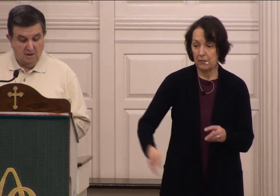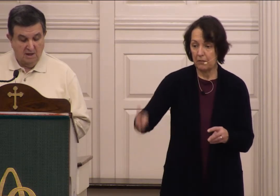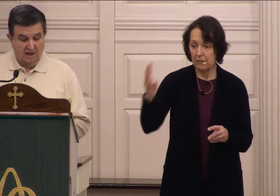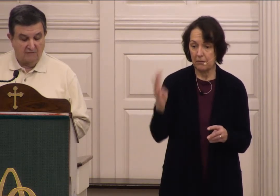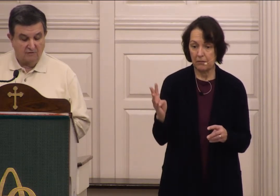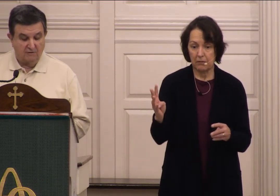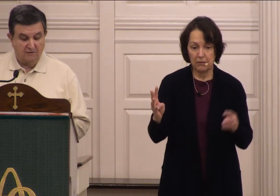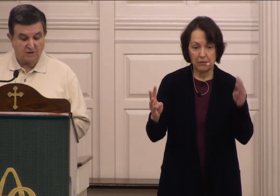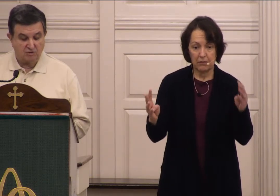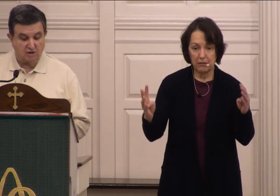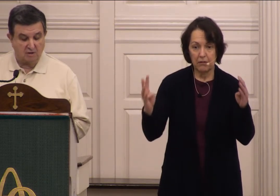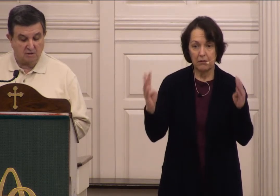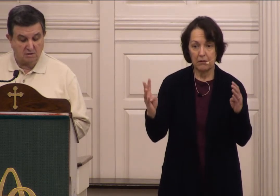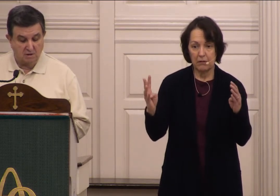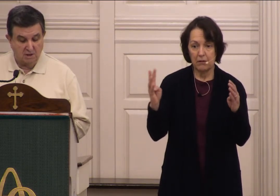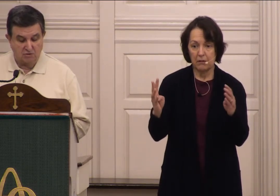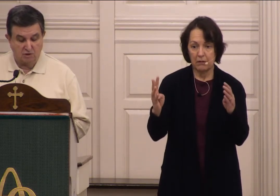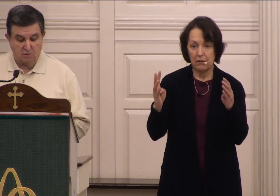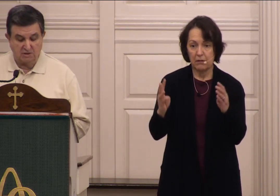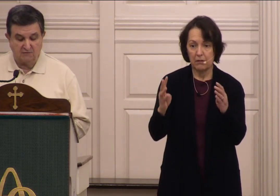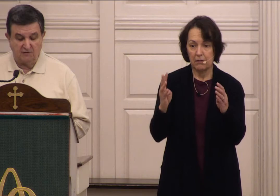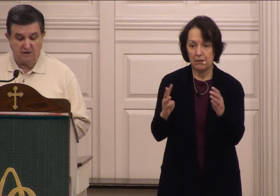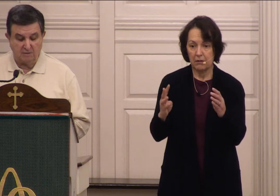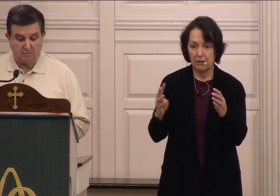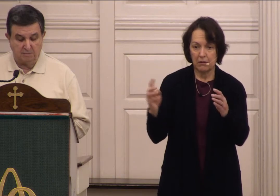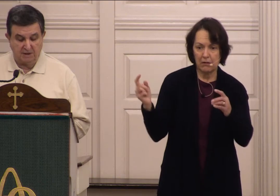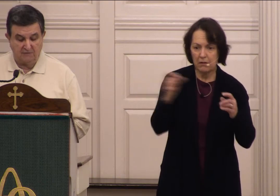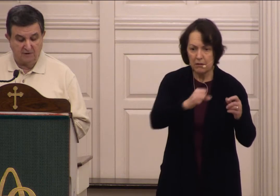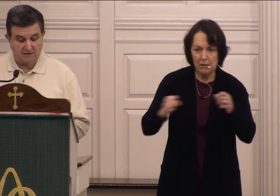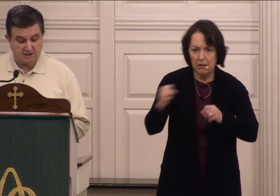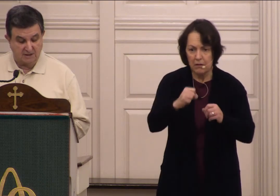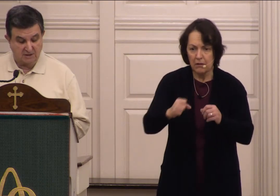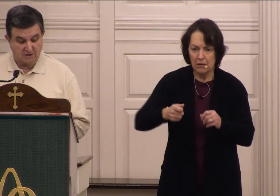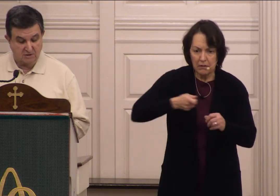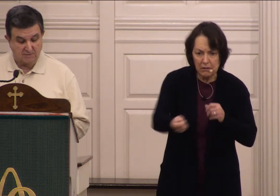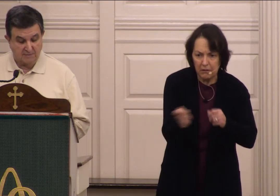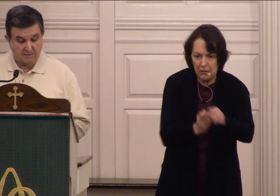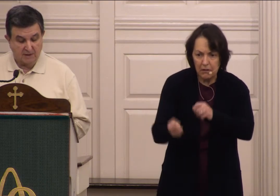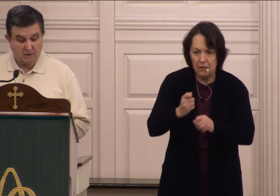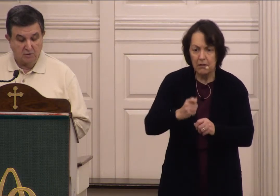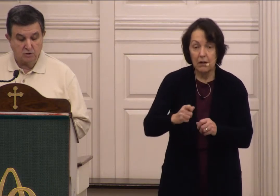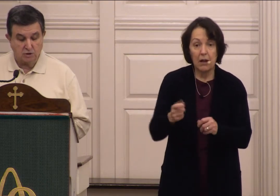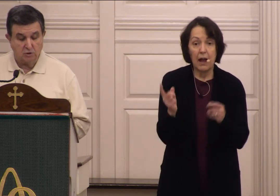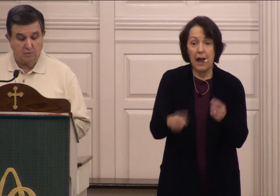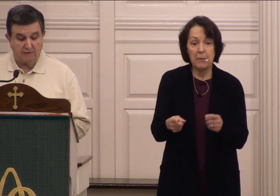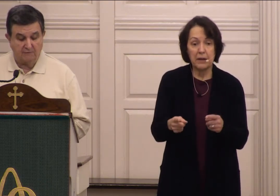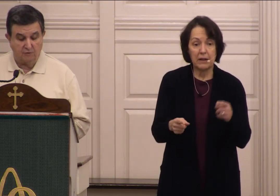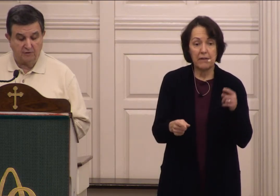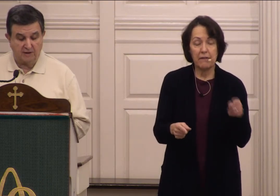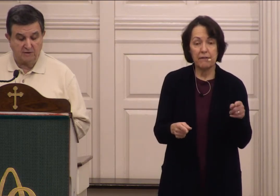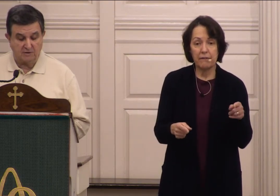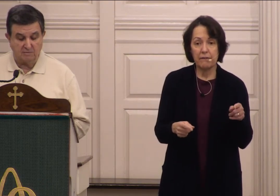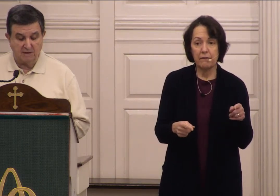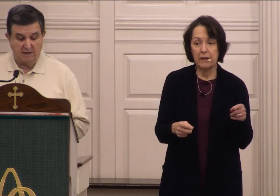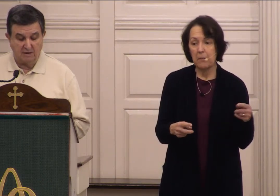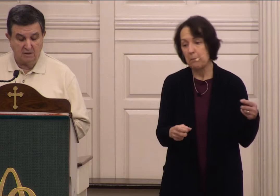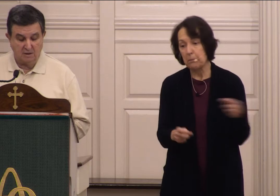After a fierce struggle, Israel was defeated by the Philistines, who slew about 4,000